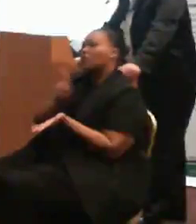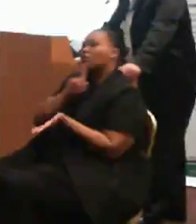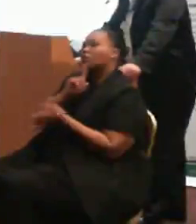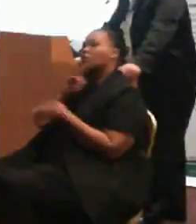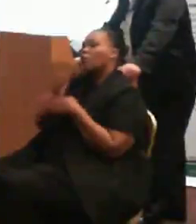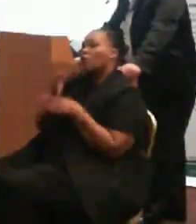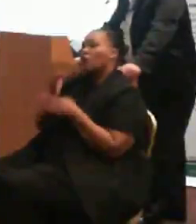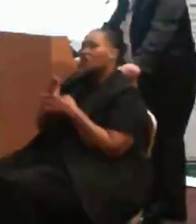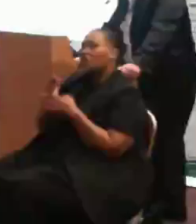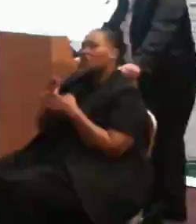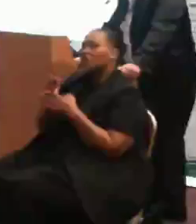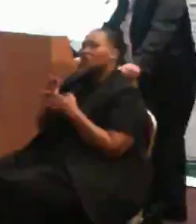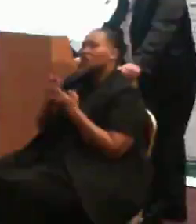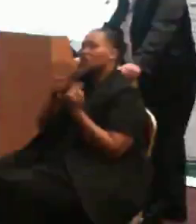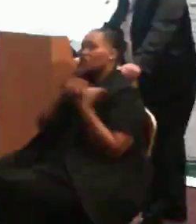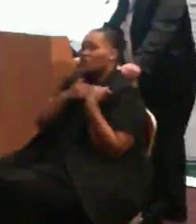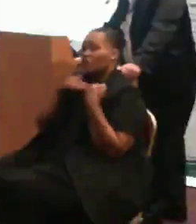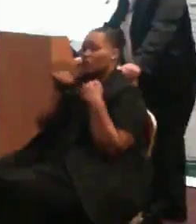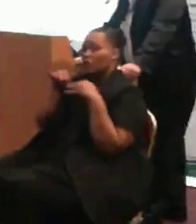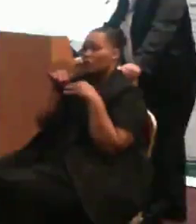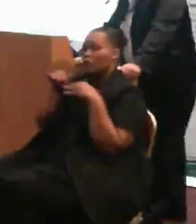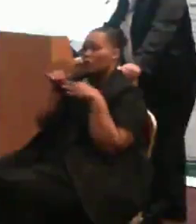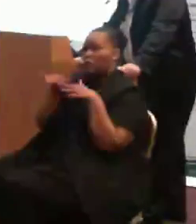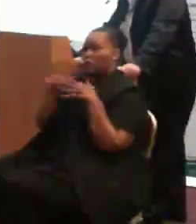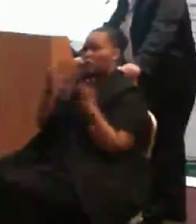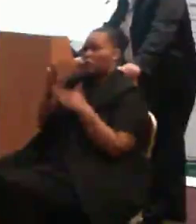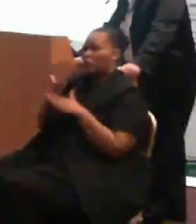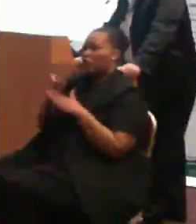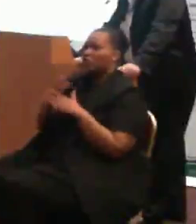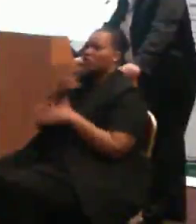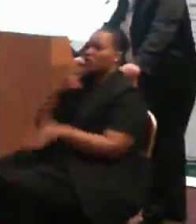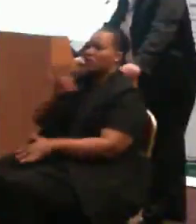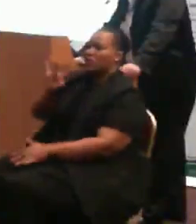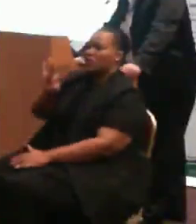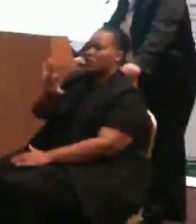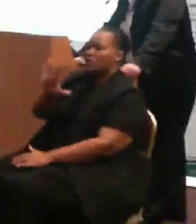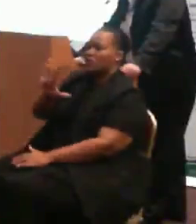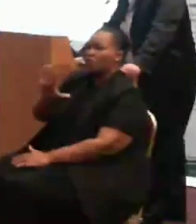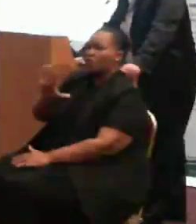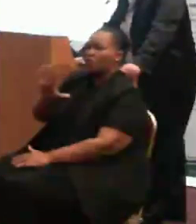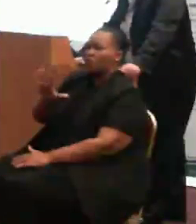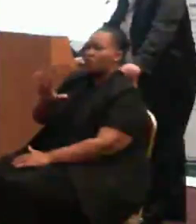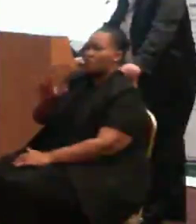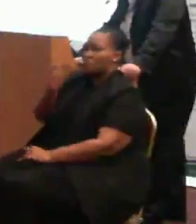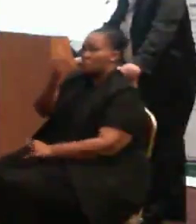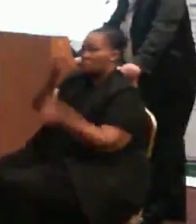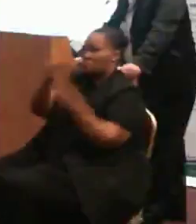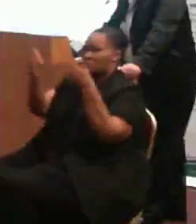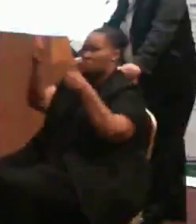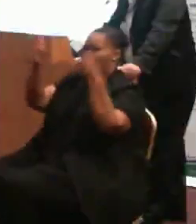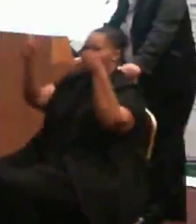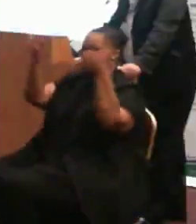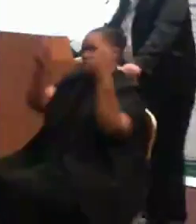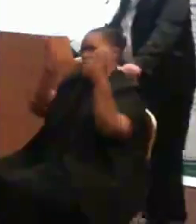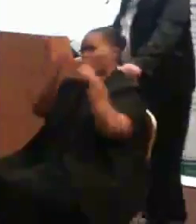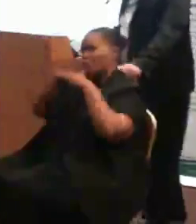in the economy, the real economy, people who work, or do we save 75,000 fat cats jobs in Eskom who do no